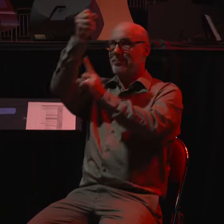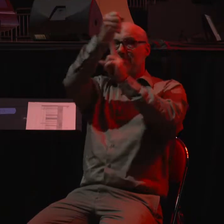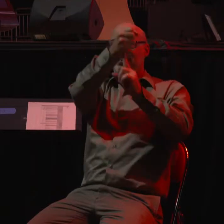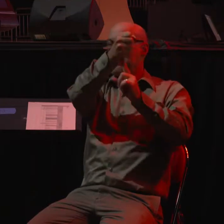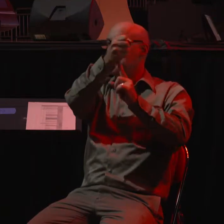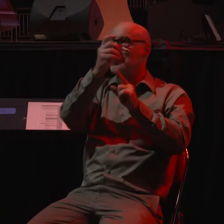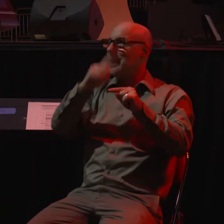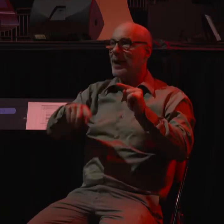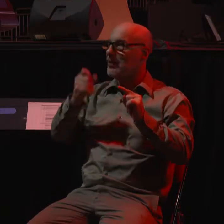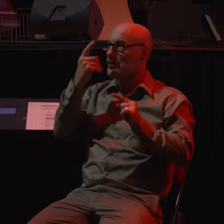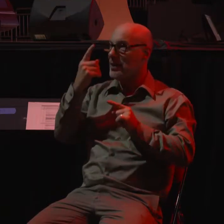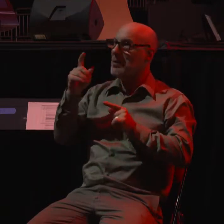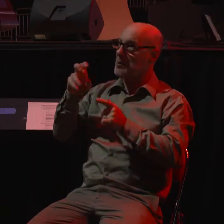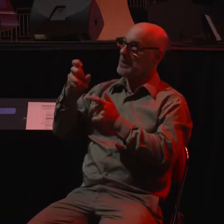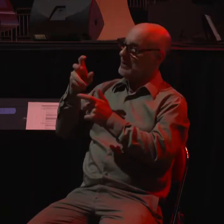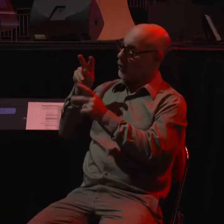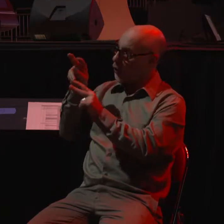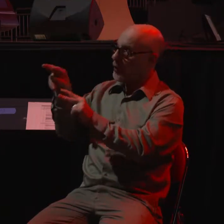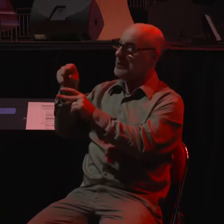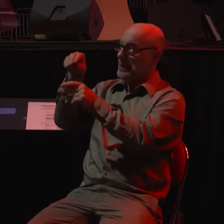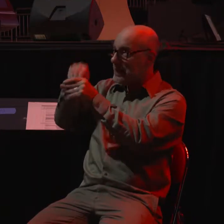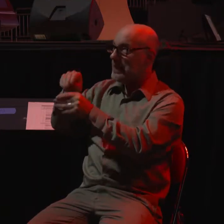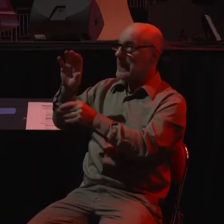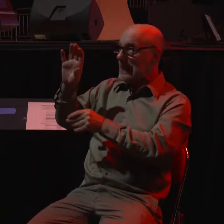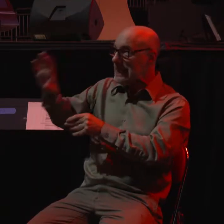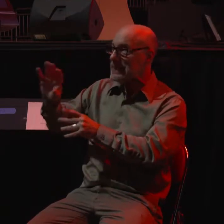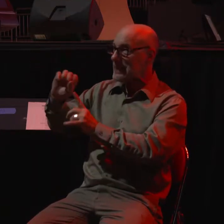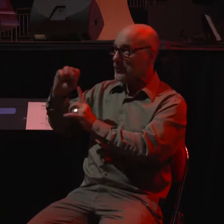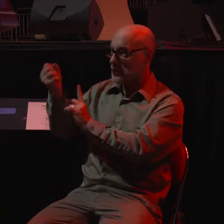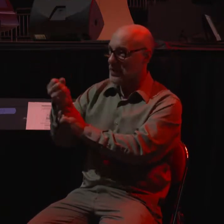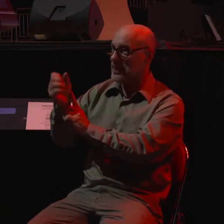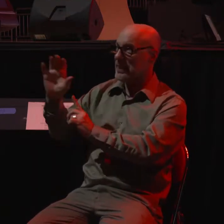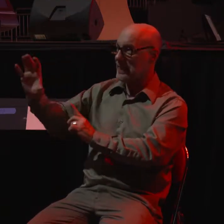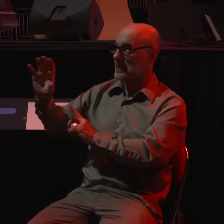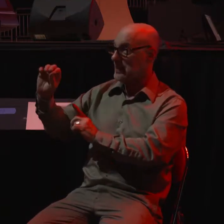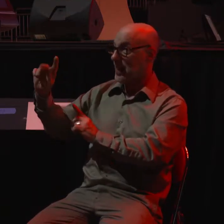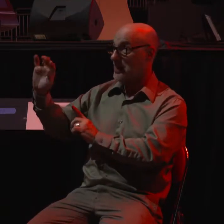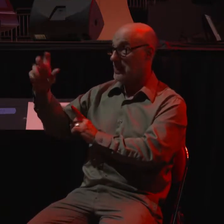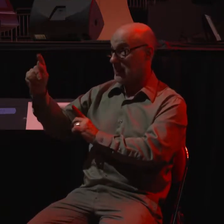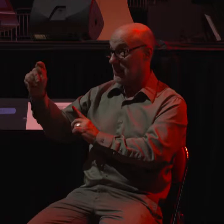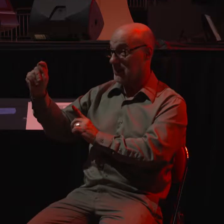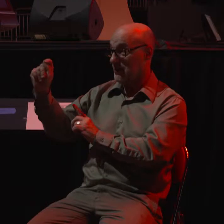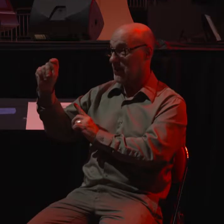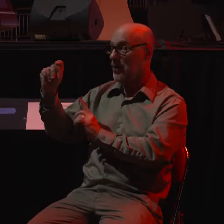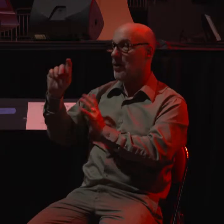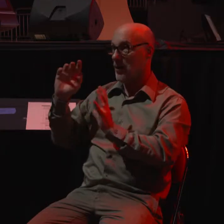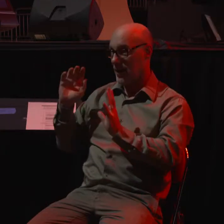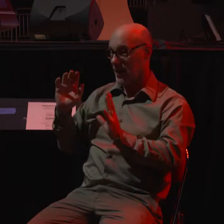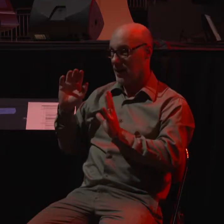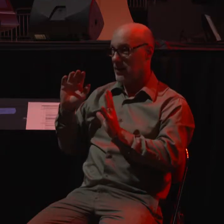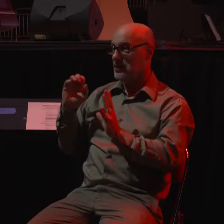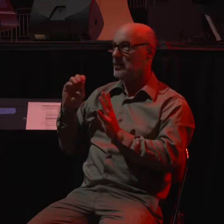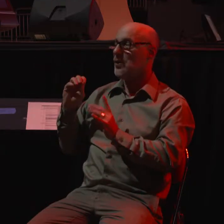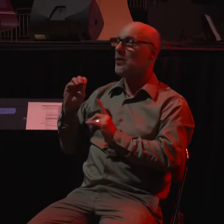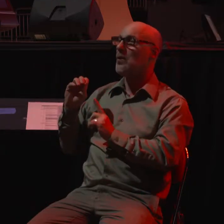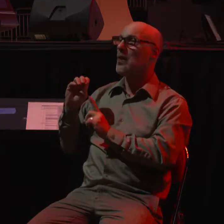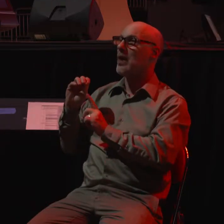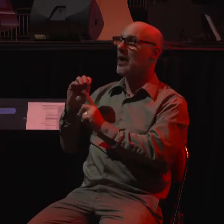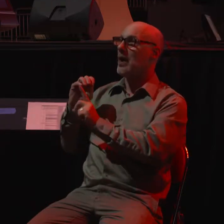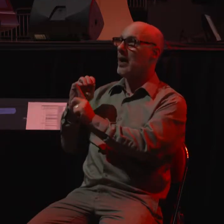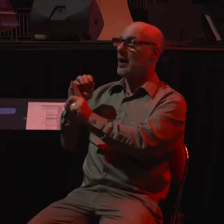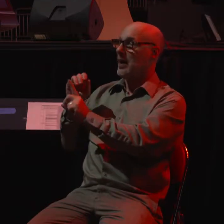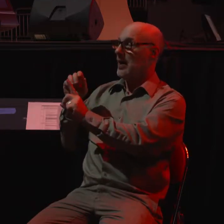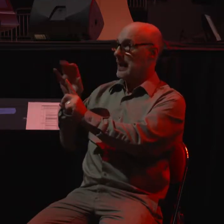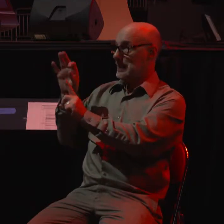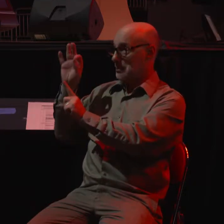pastor theologian, or as some have said, a philosopher king in some regards, without understanding how suffering